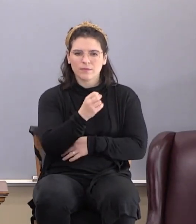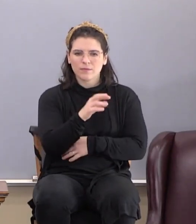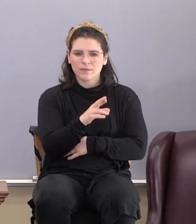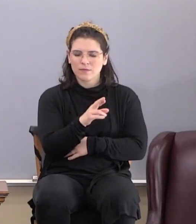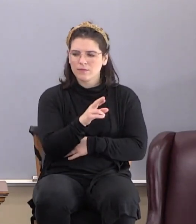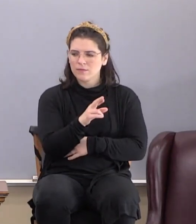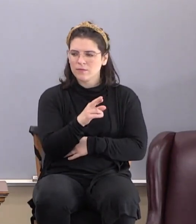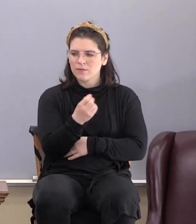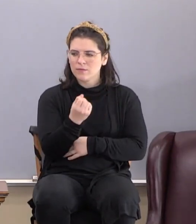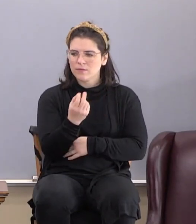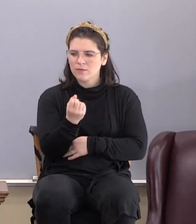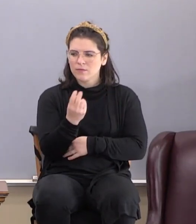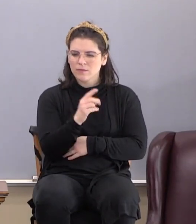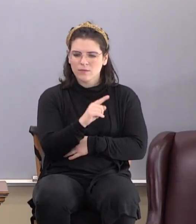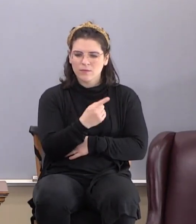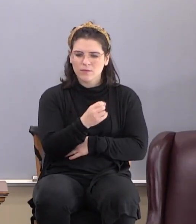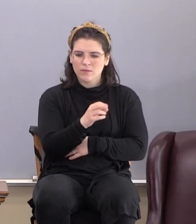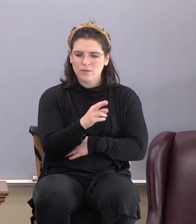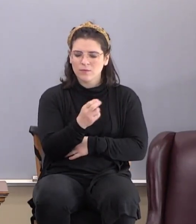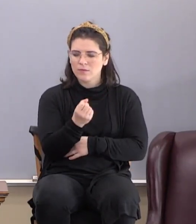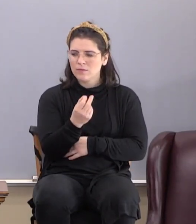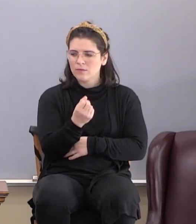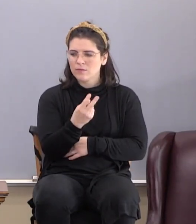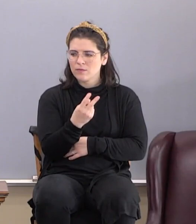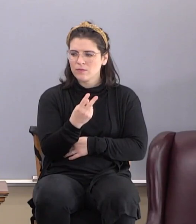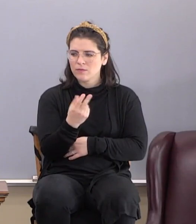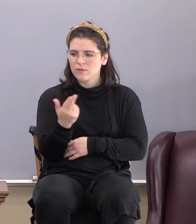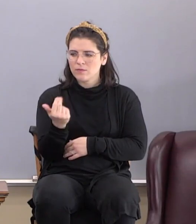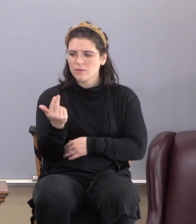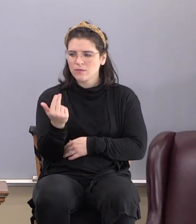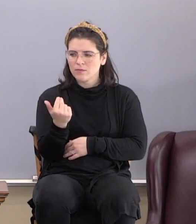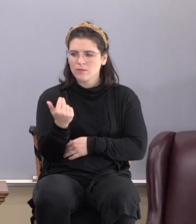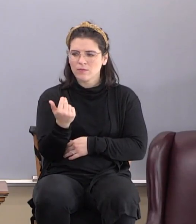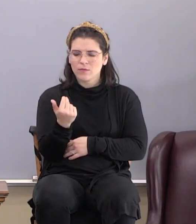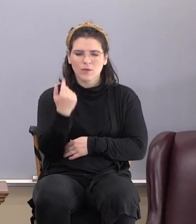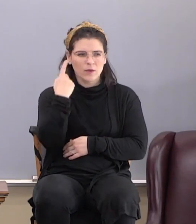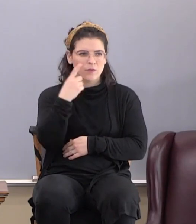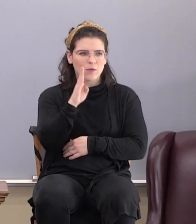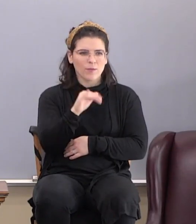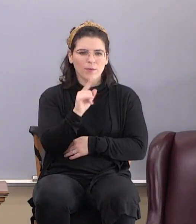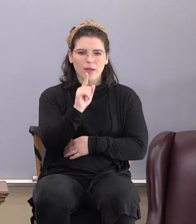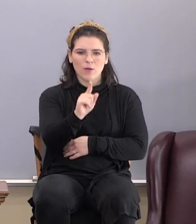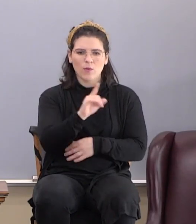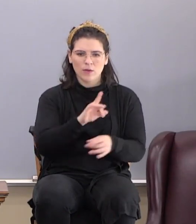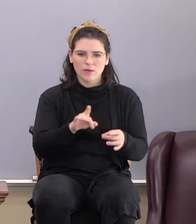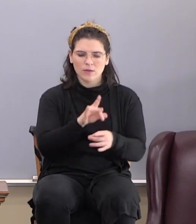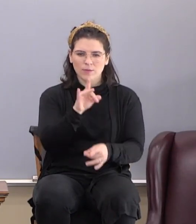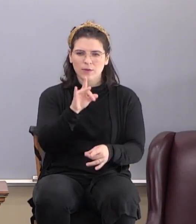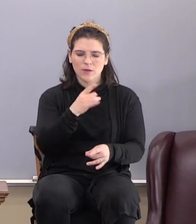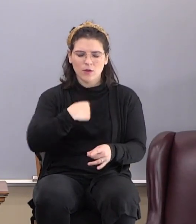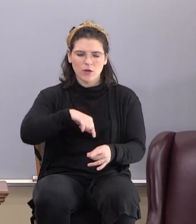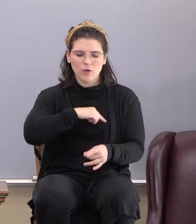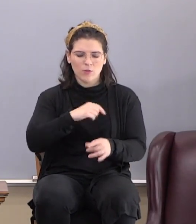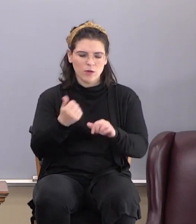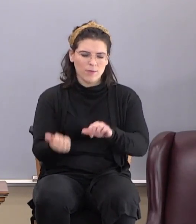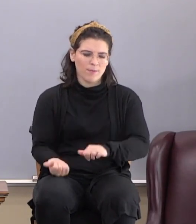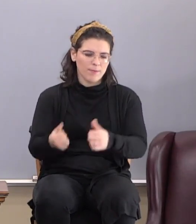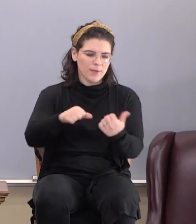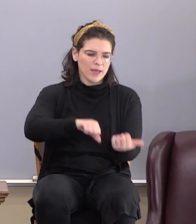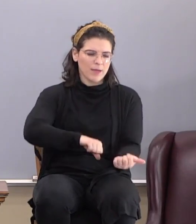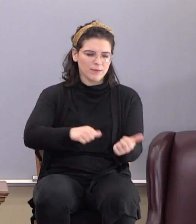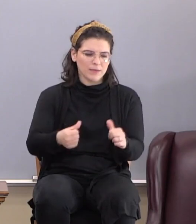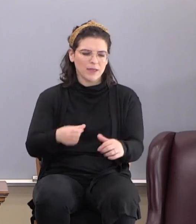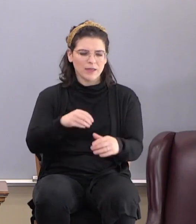chapter 12, notice there at verse 13, for by one Spirit are we all baptized into